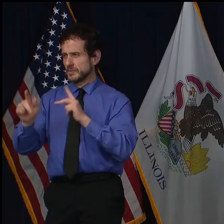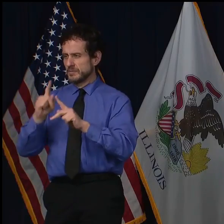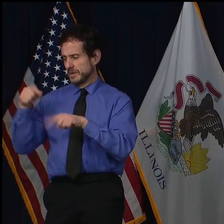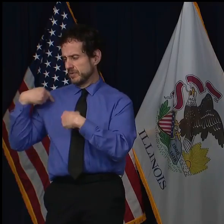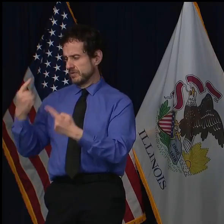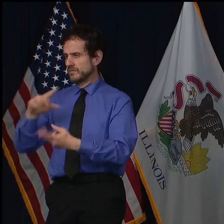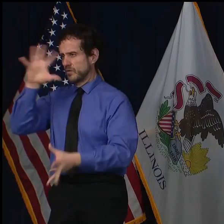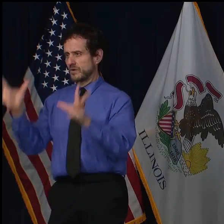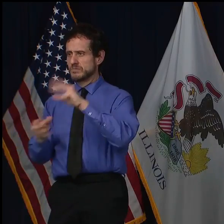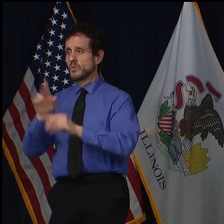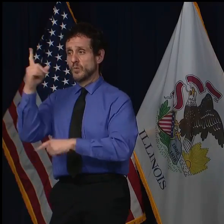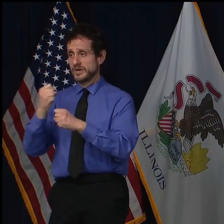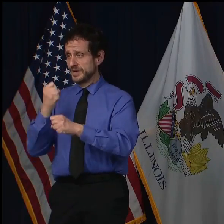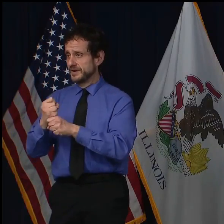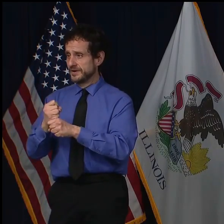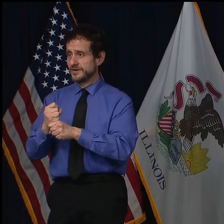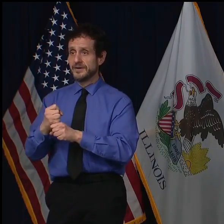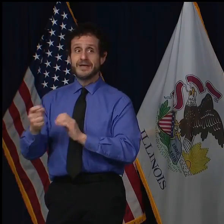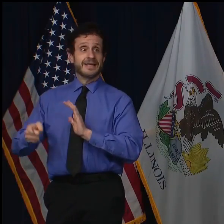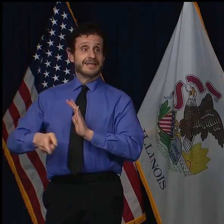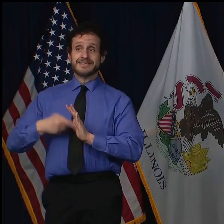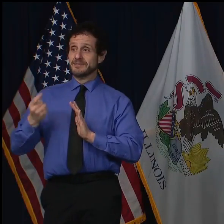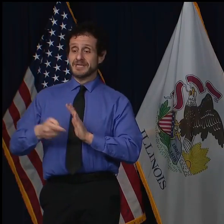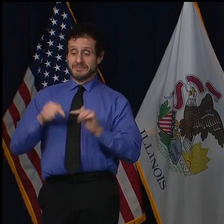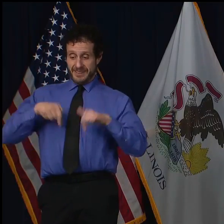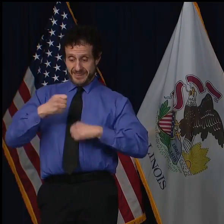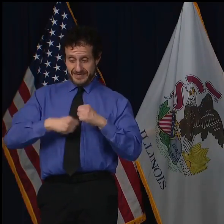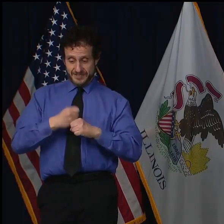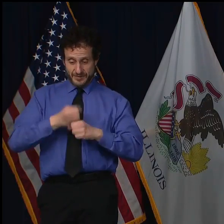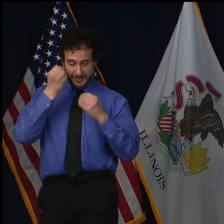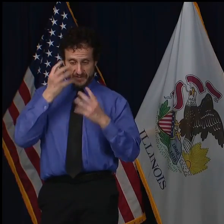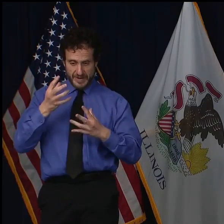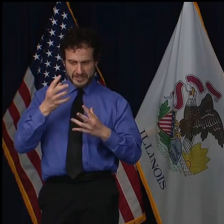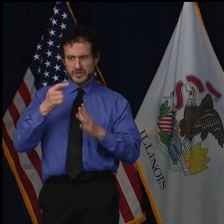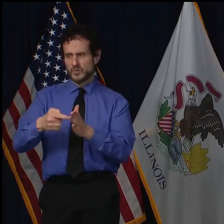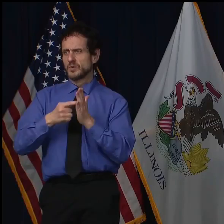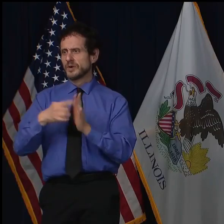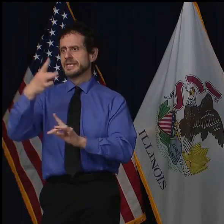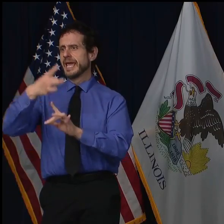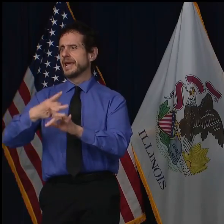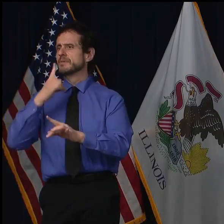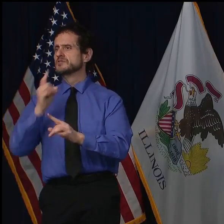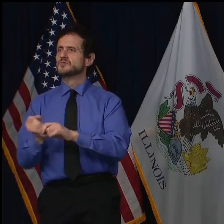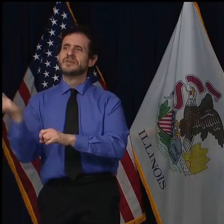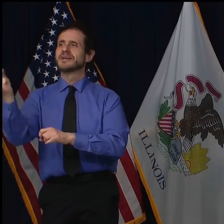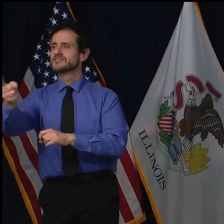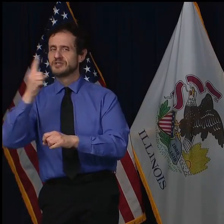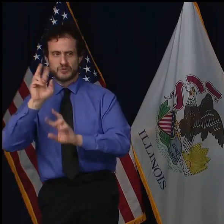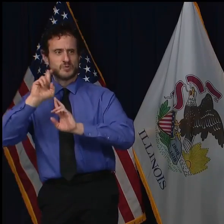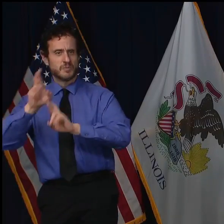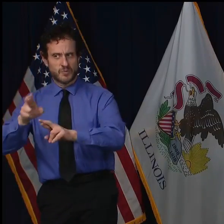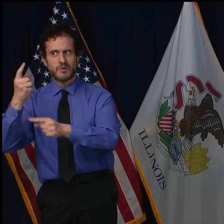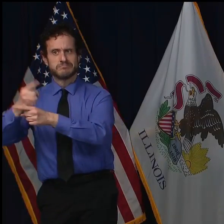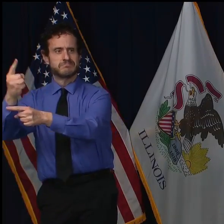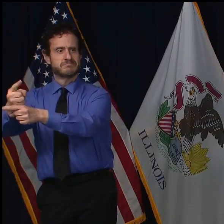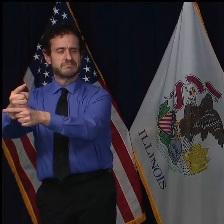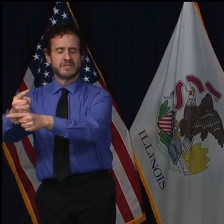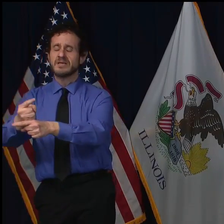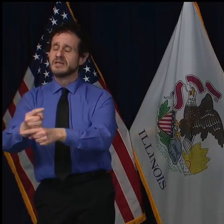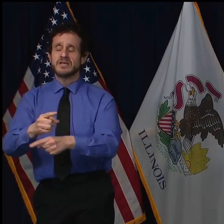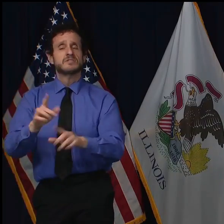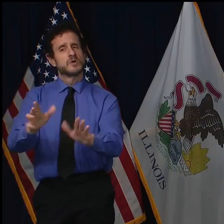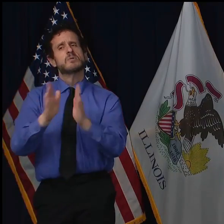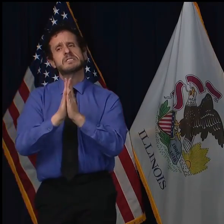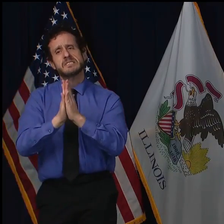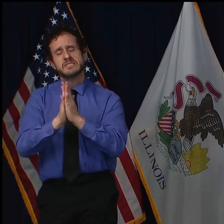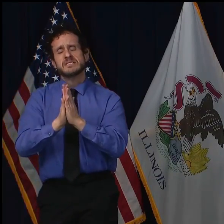can take 8 months into the next year or longer to get that information out. It takes that long to deal with this much data. And so I beg